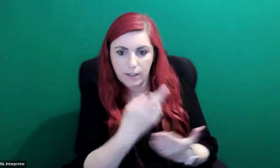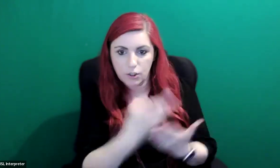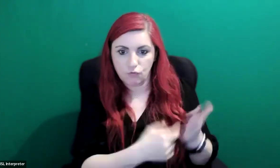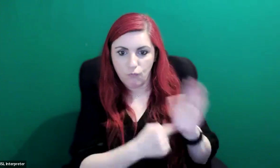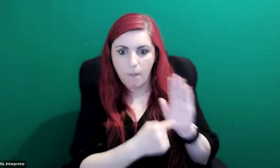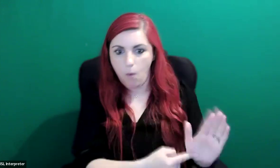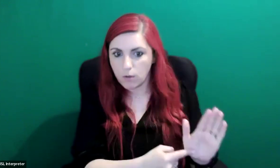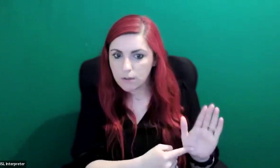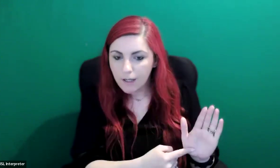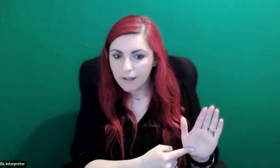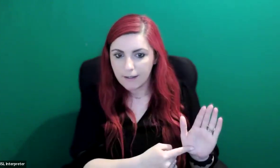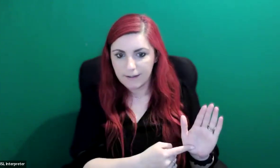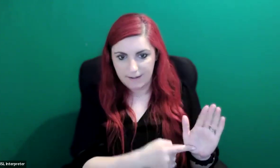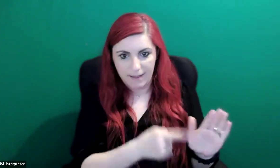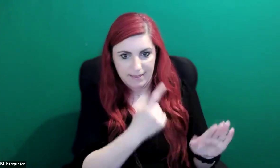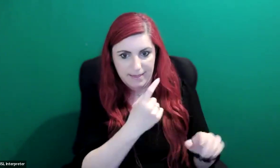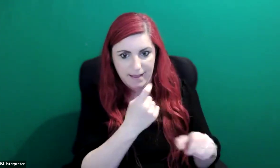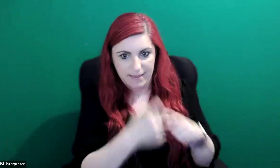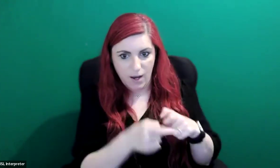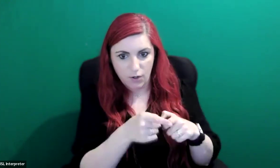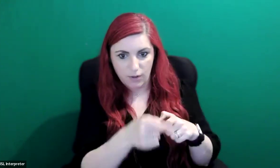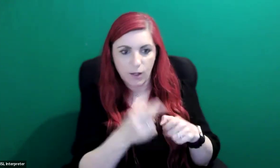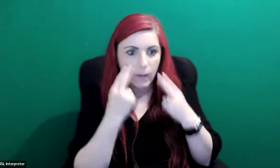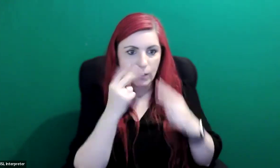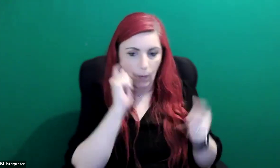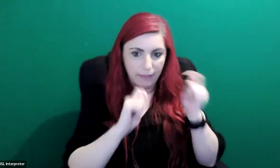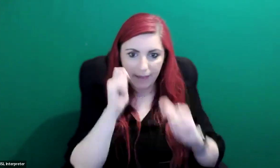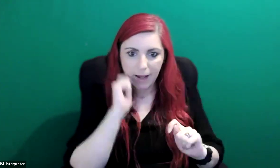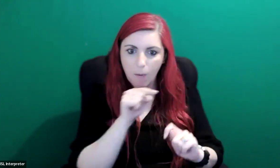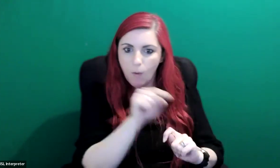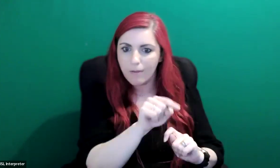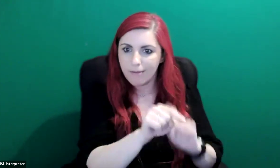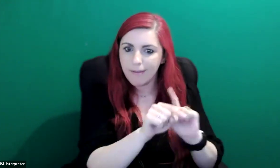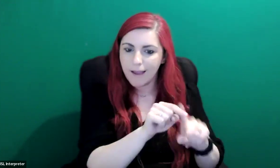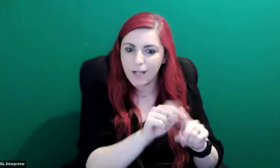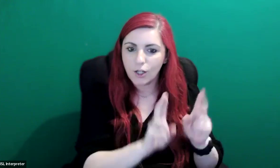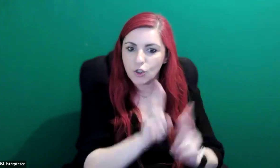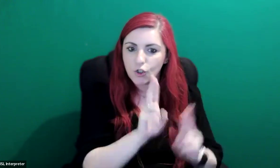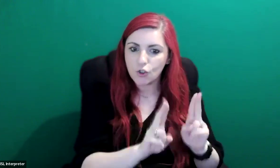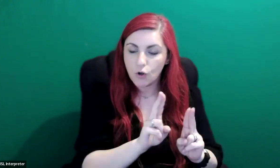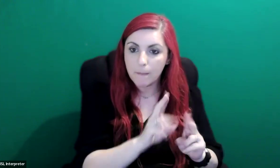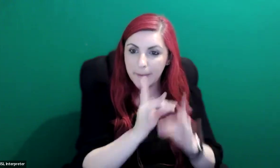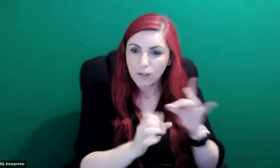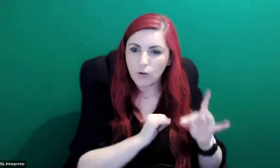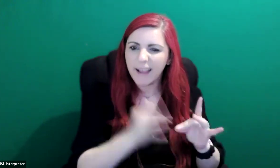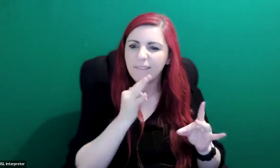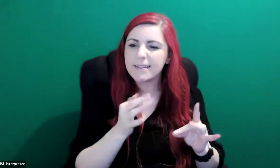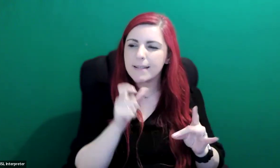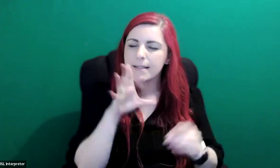brought forward with the details and attention required, you should address these issues in a separate